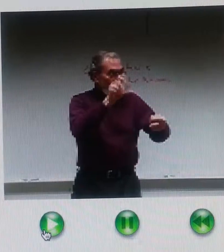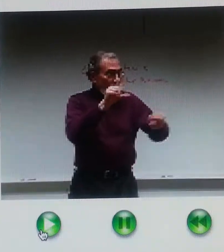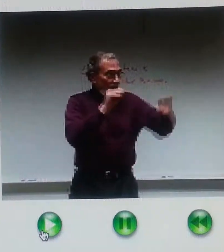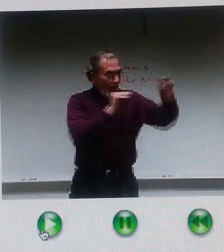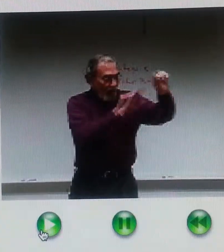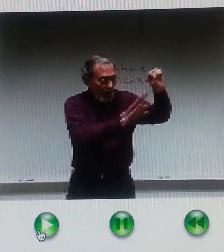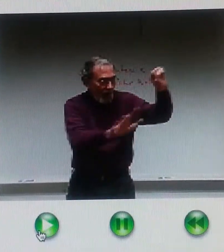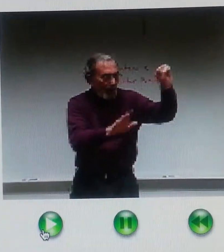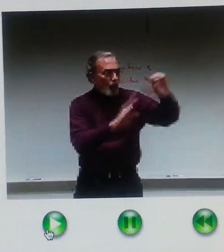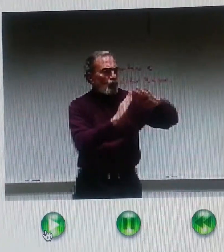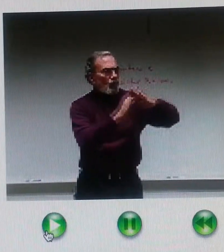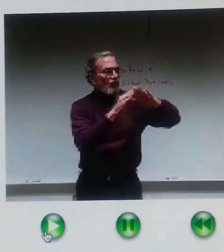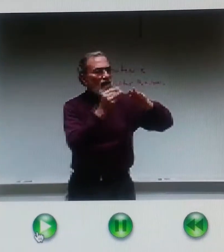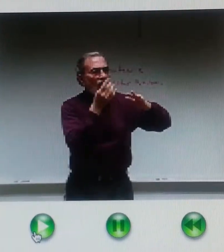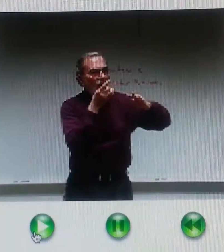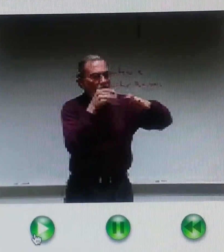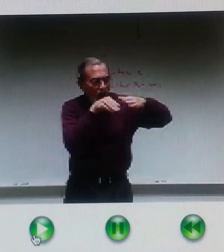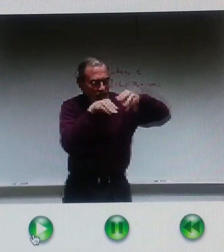Like a bath towel.